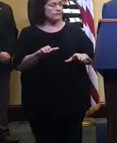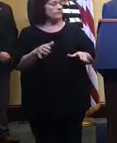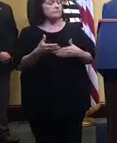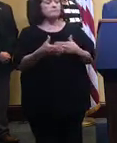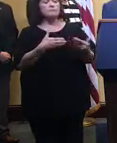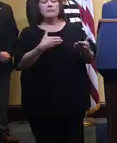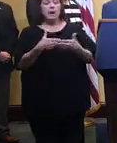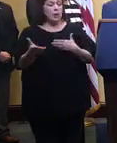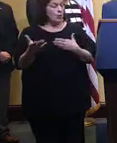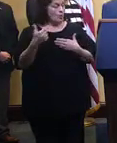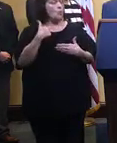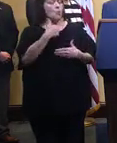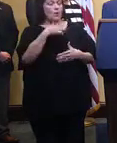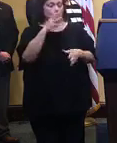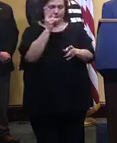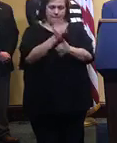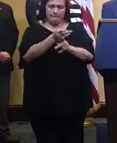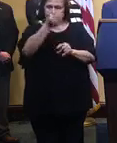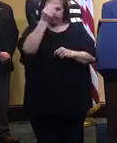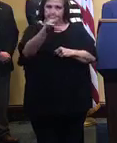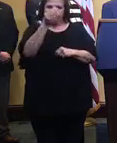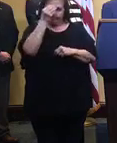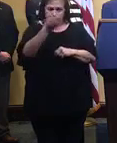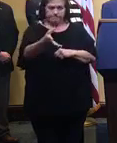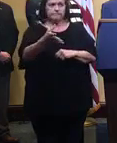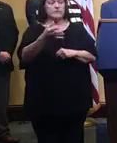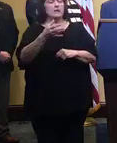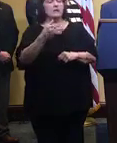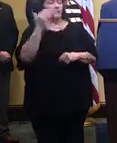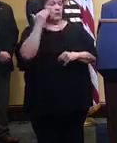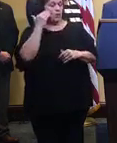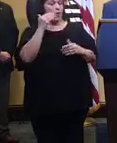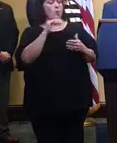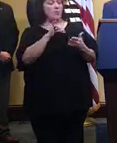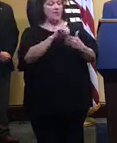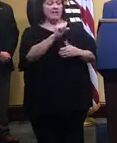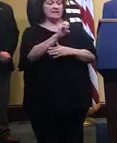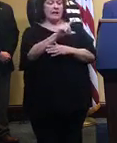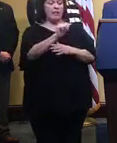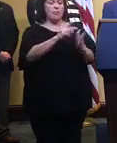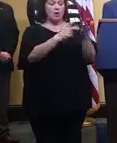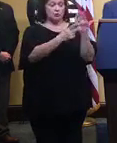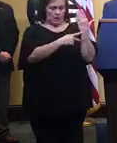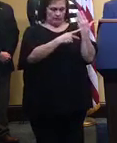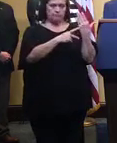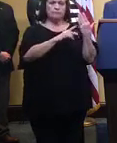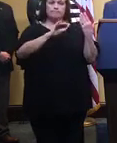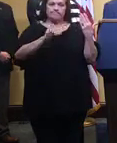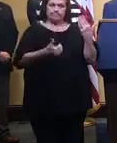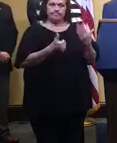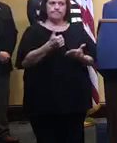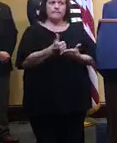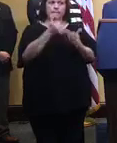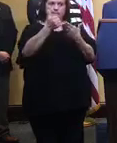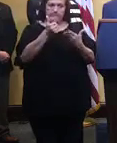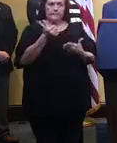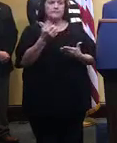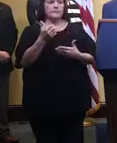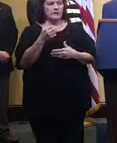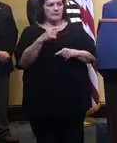outcome is, we're going to share it with you, and we suspect that the CEDA projects are helping. But we would prove that through